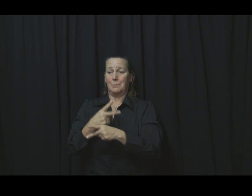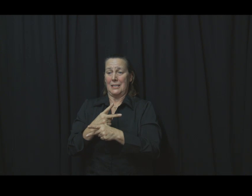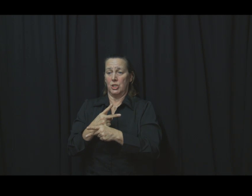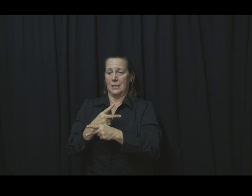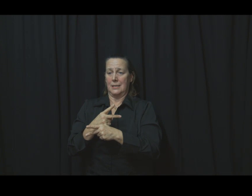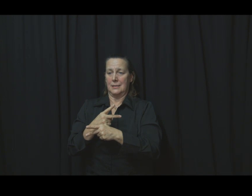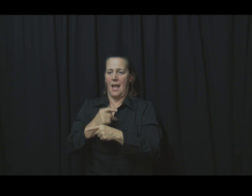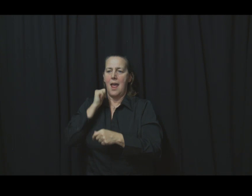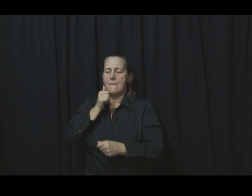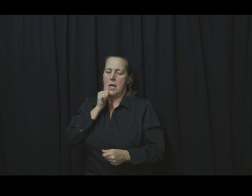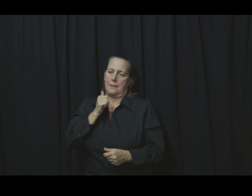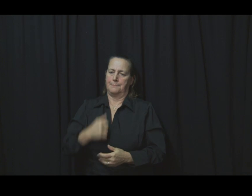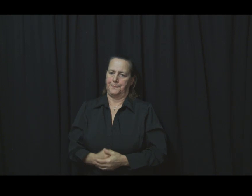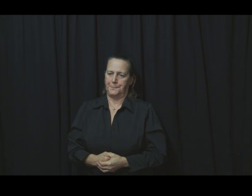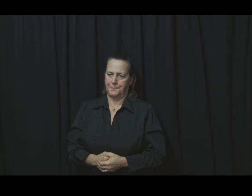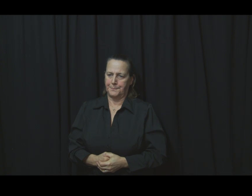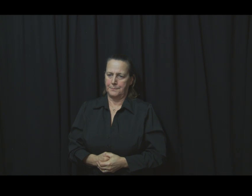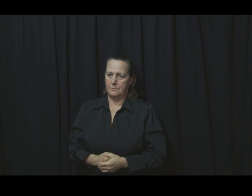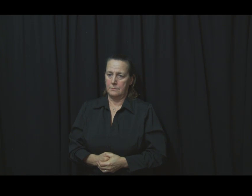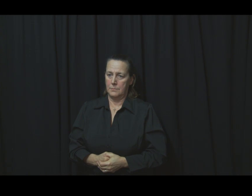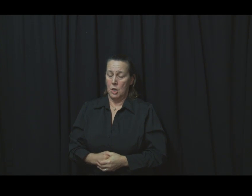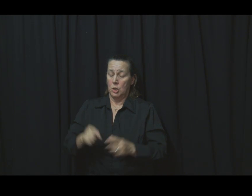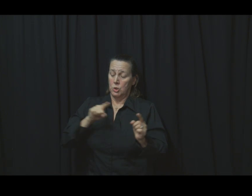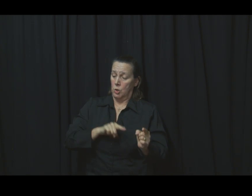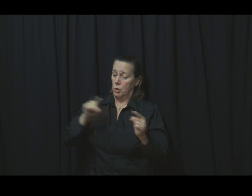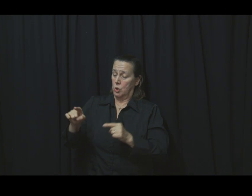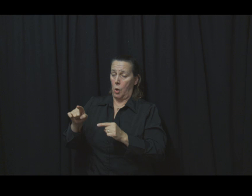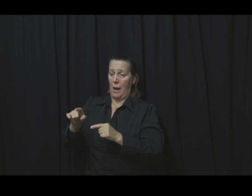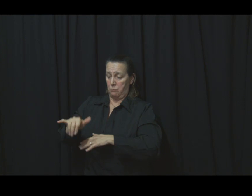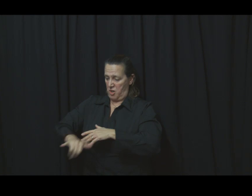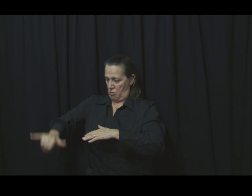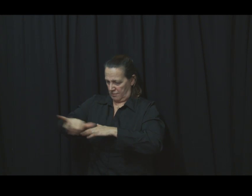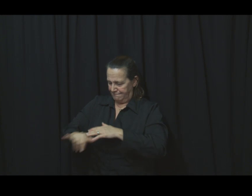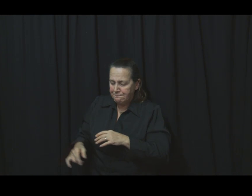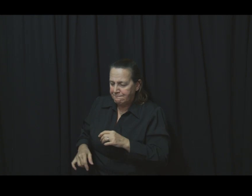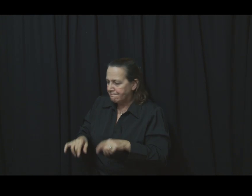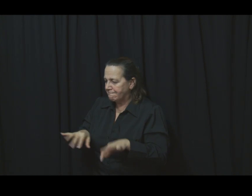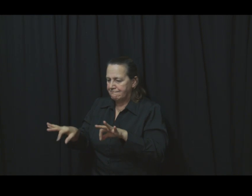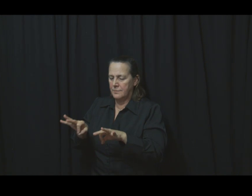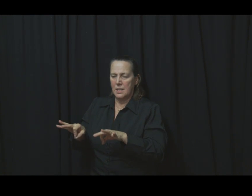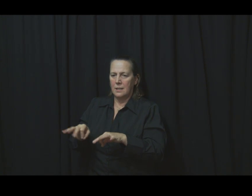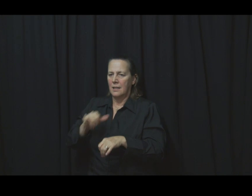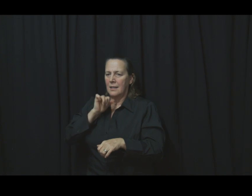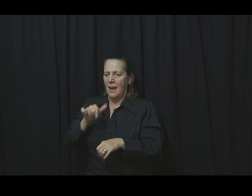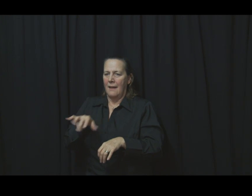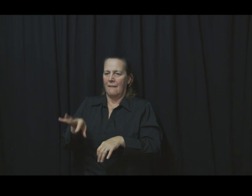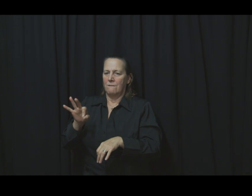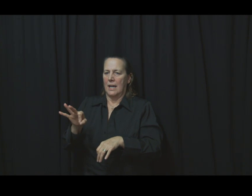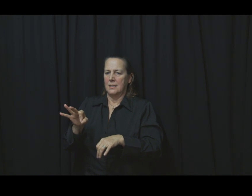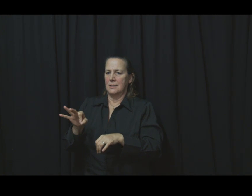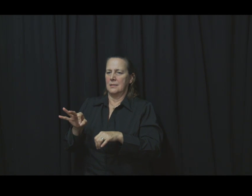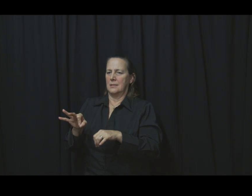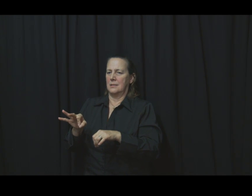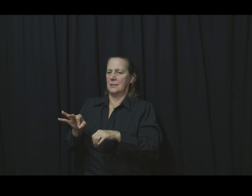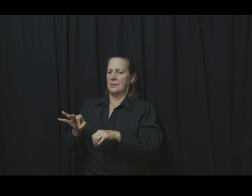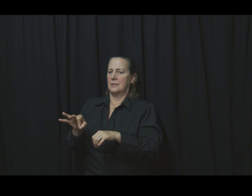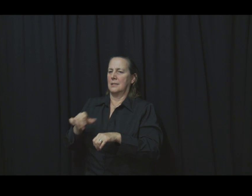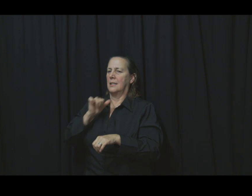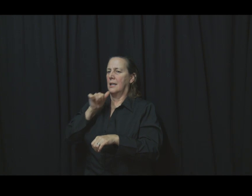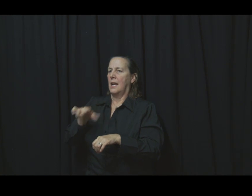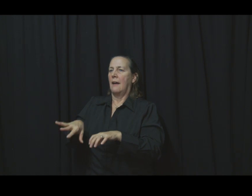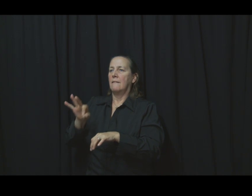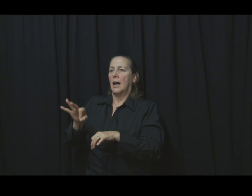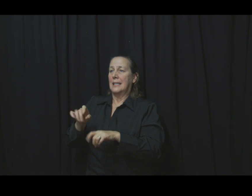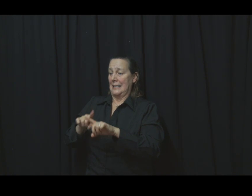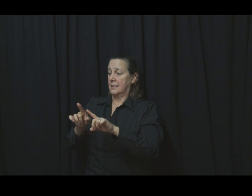every day. So you'd go out into your yard, you wouldn't just find a different bird, a new bird, you'd